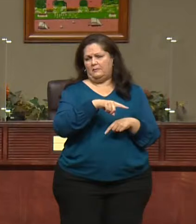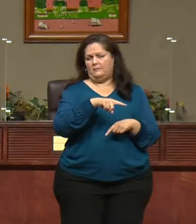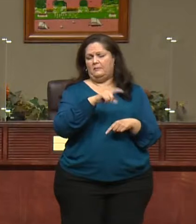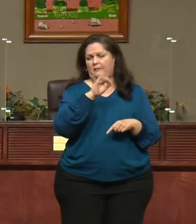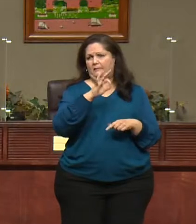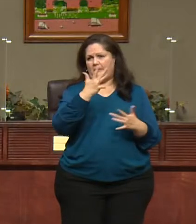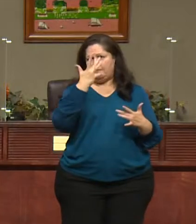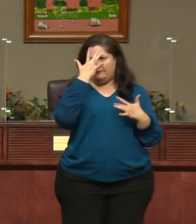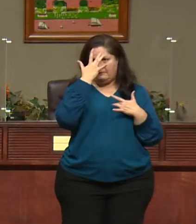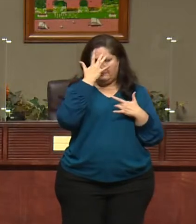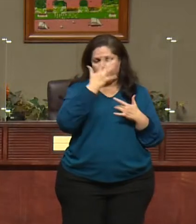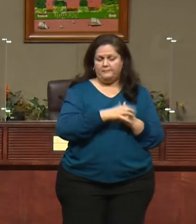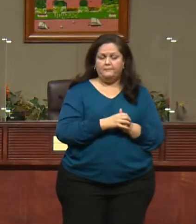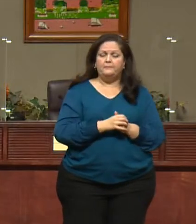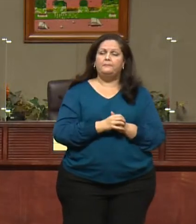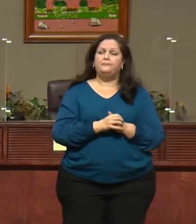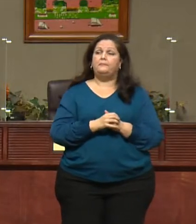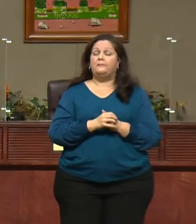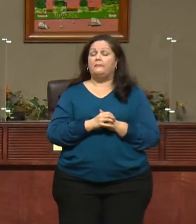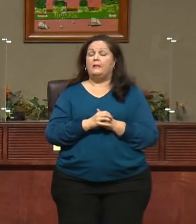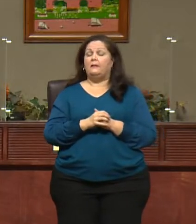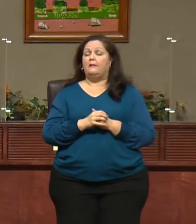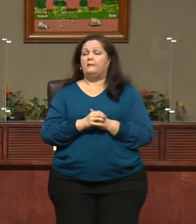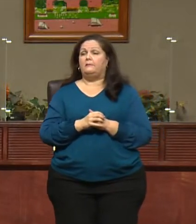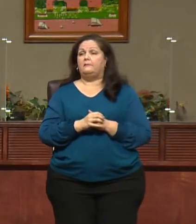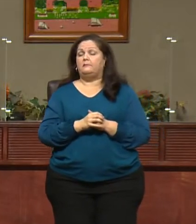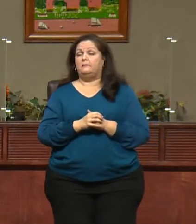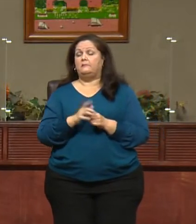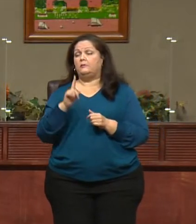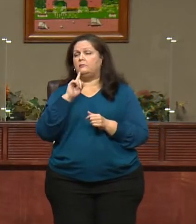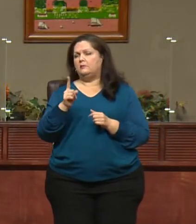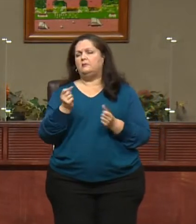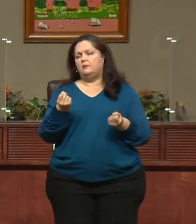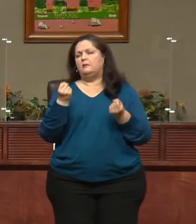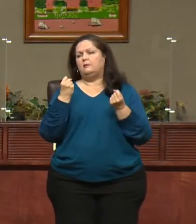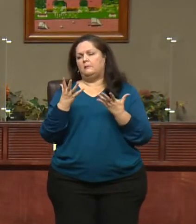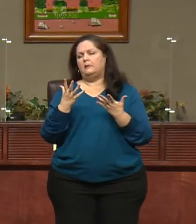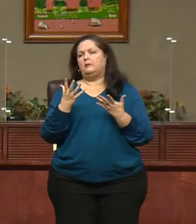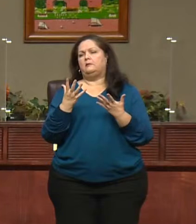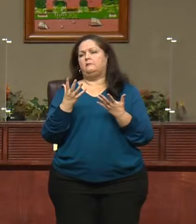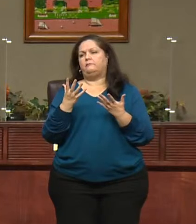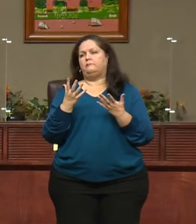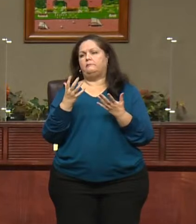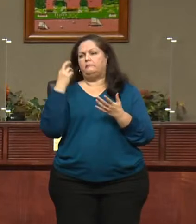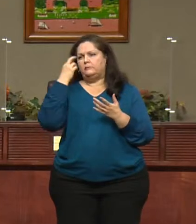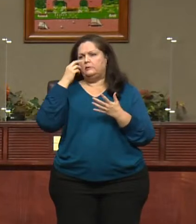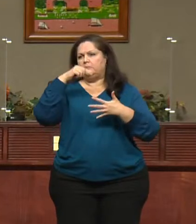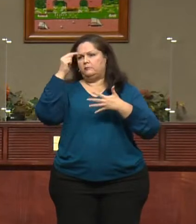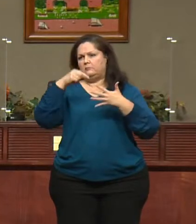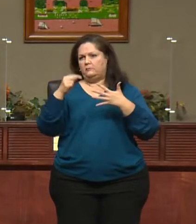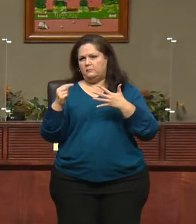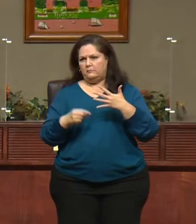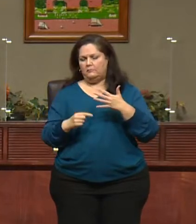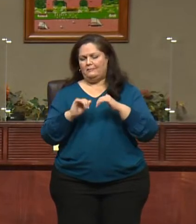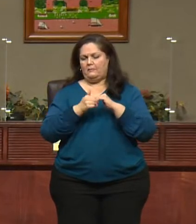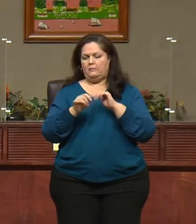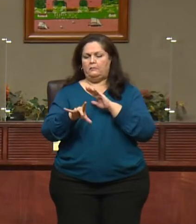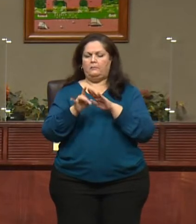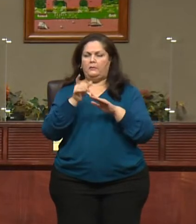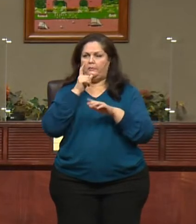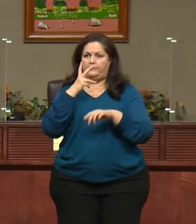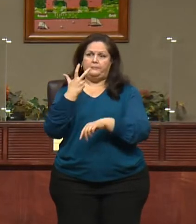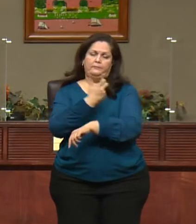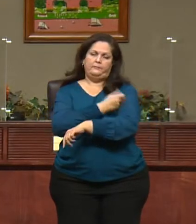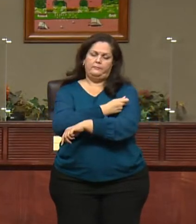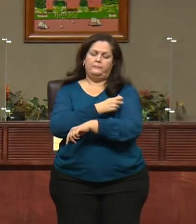infected. But the reality is that there are many factors that play in the desire of someone to get vaccinated. And